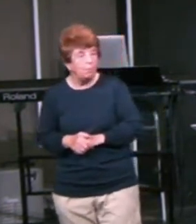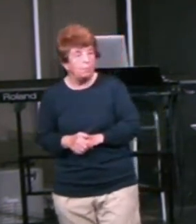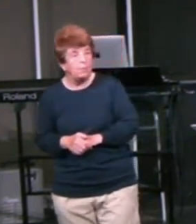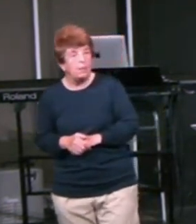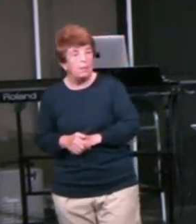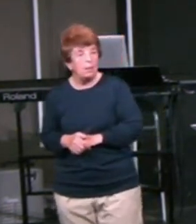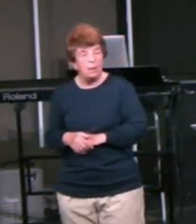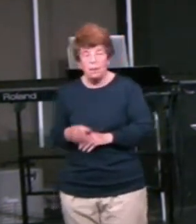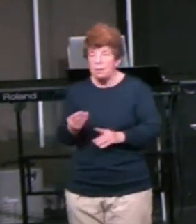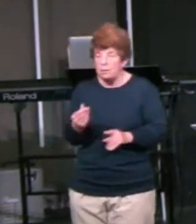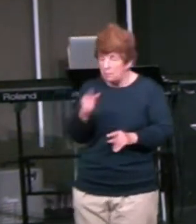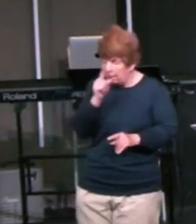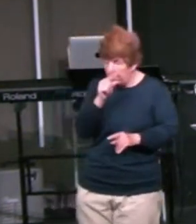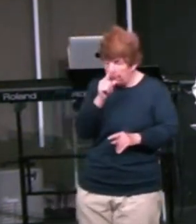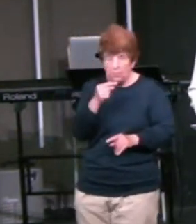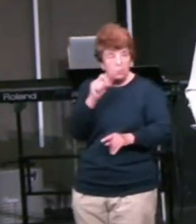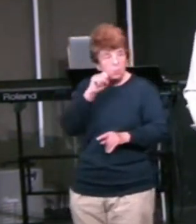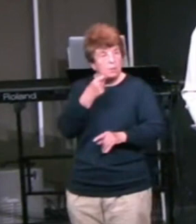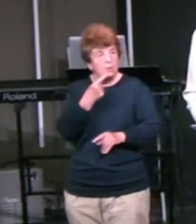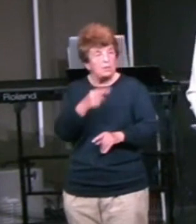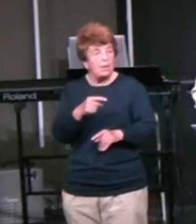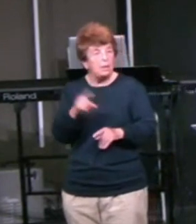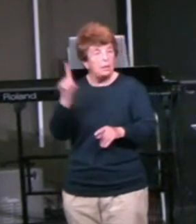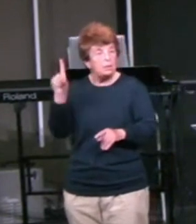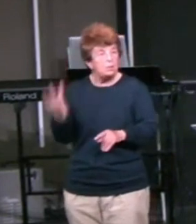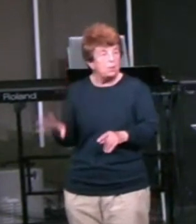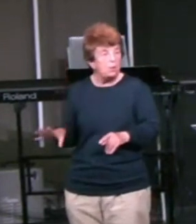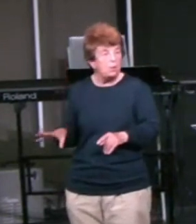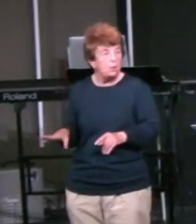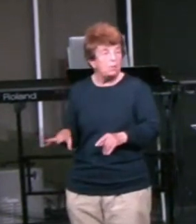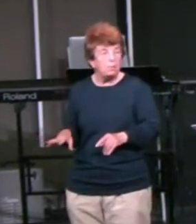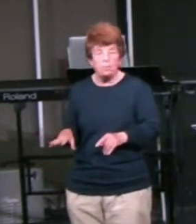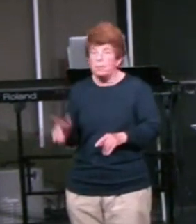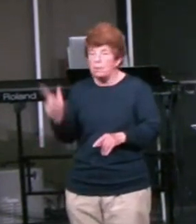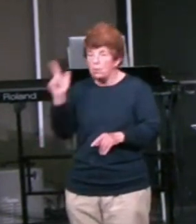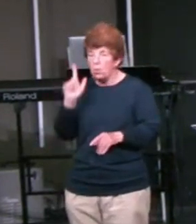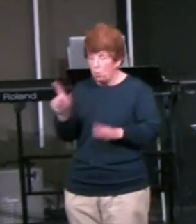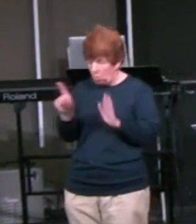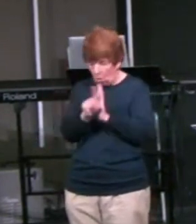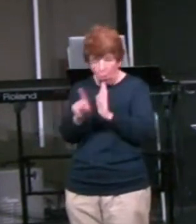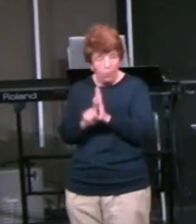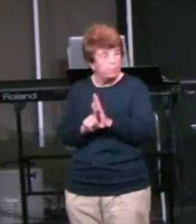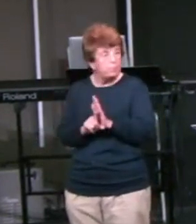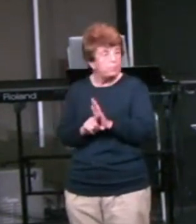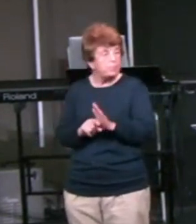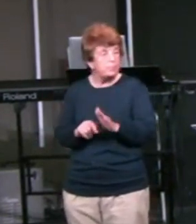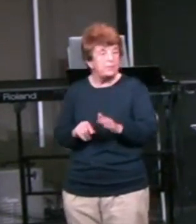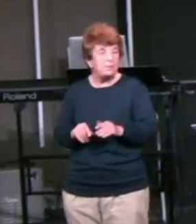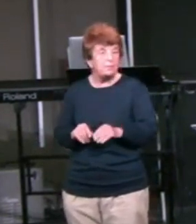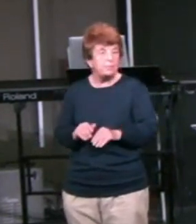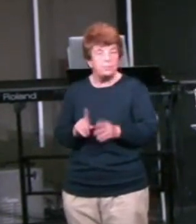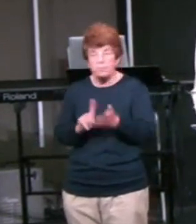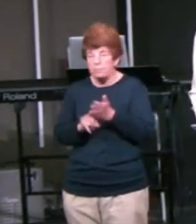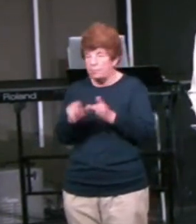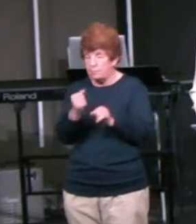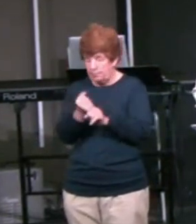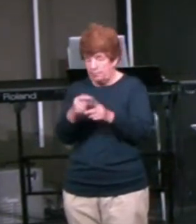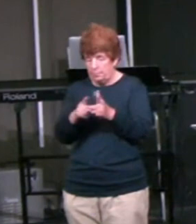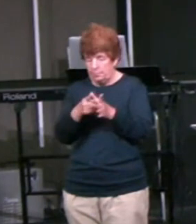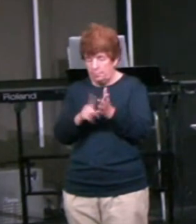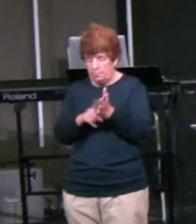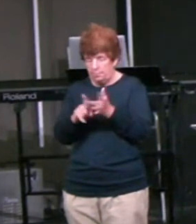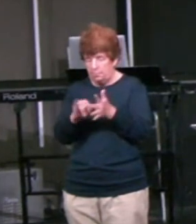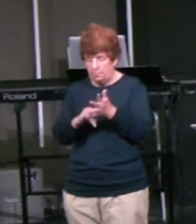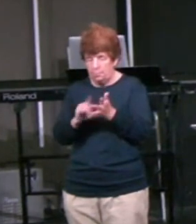Some people will say, "Oh yeah, but that idea of tithing, that's just law, that's legalism." You know, we're in the